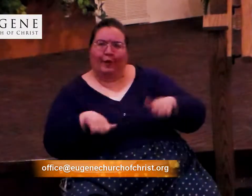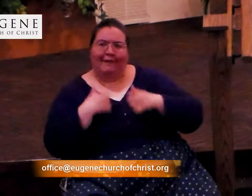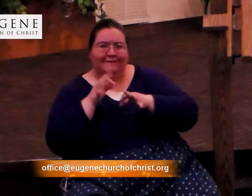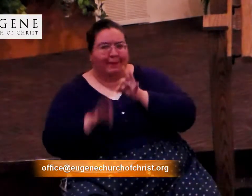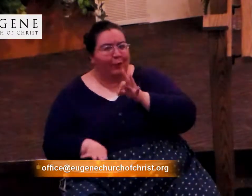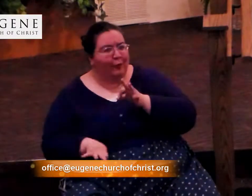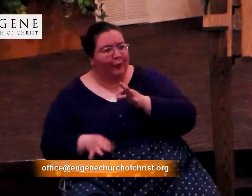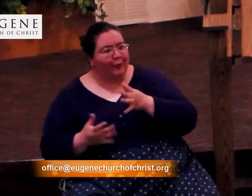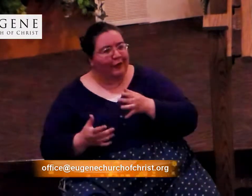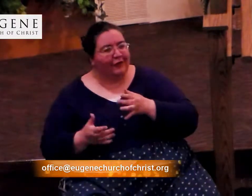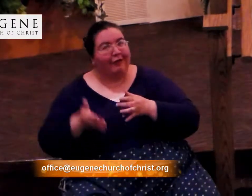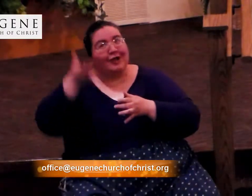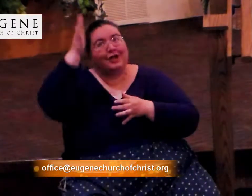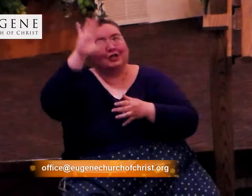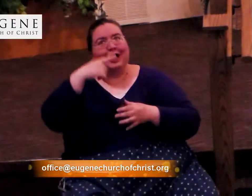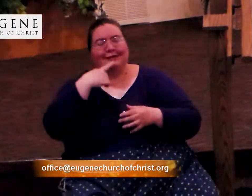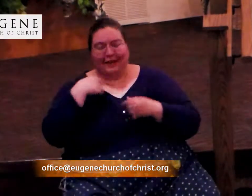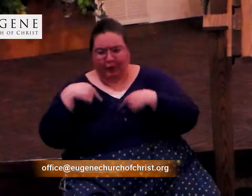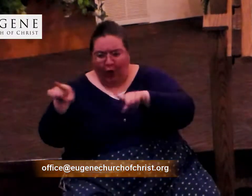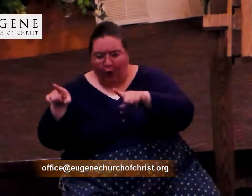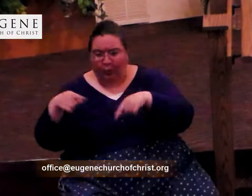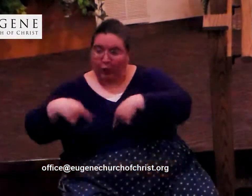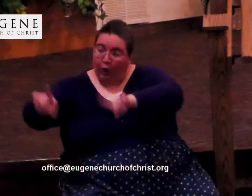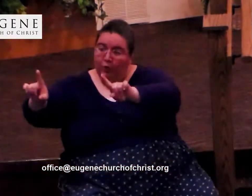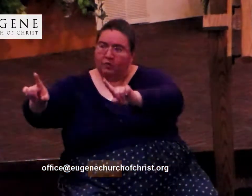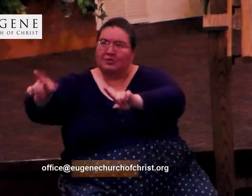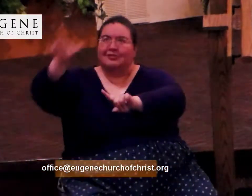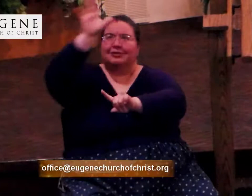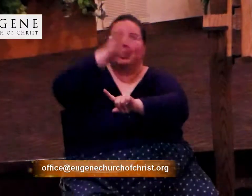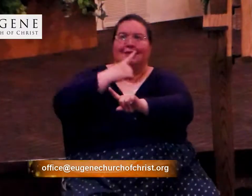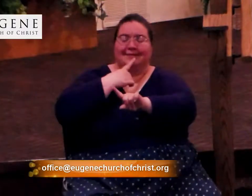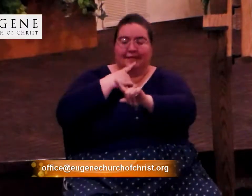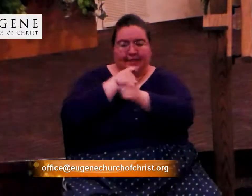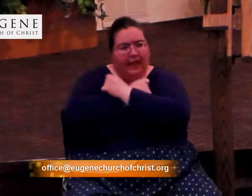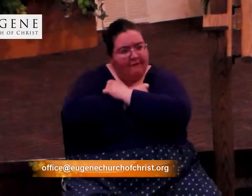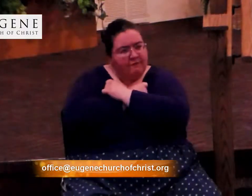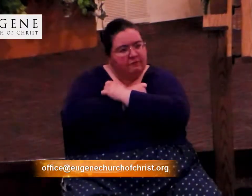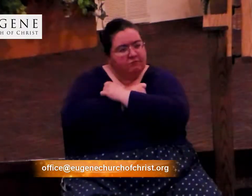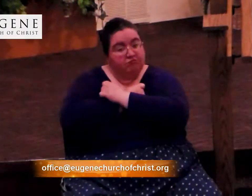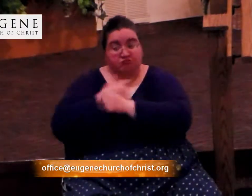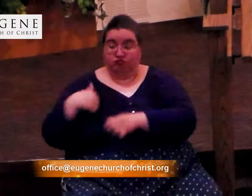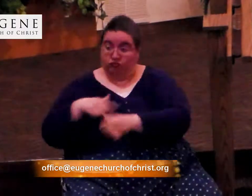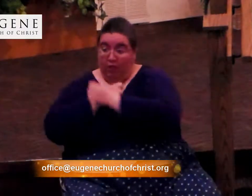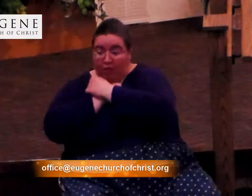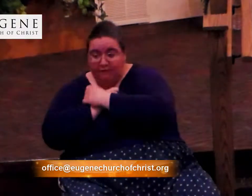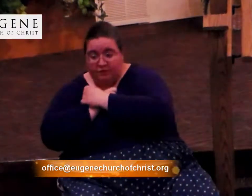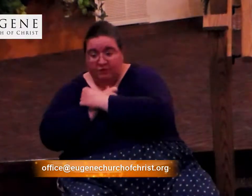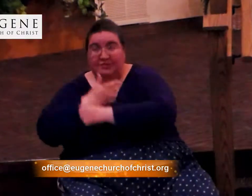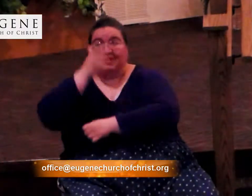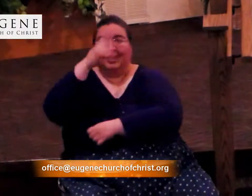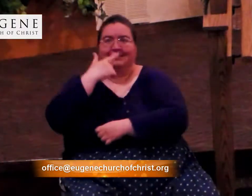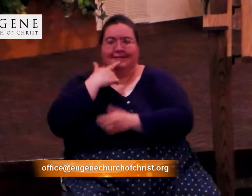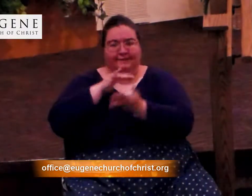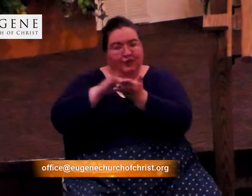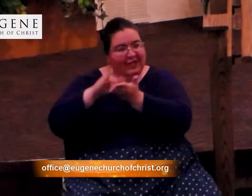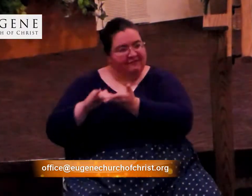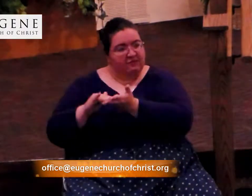says love, and so we love. God says forgive, and so we forgive. God says serve, and so we serve. God